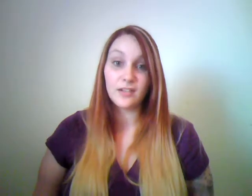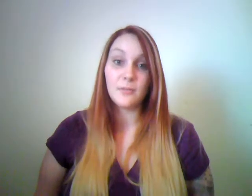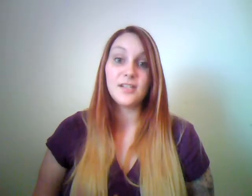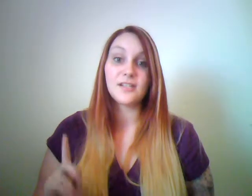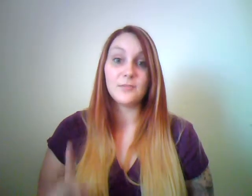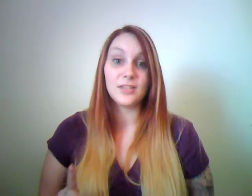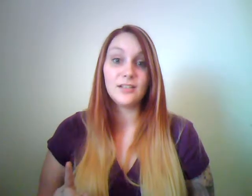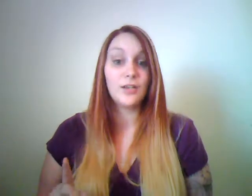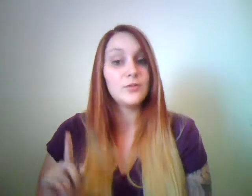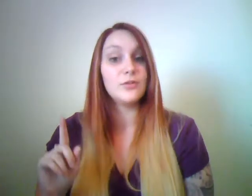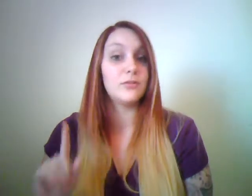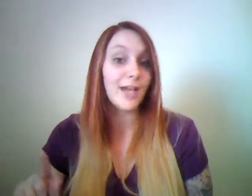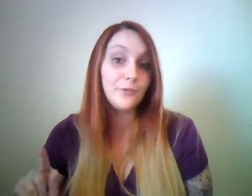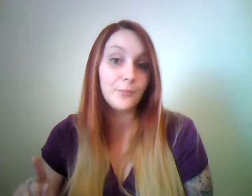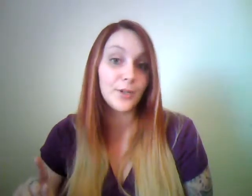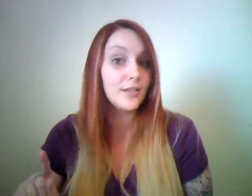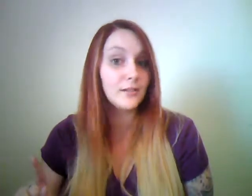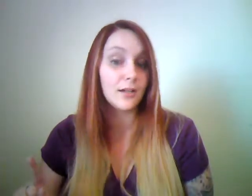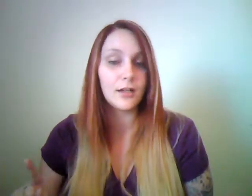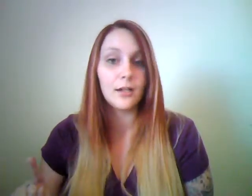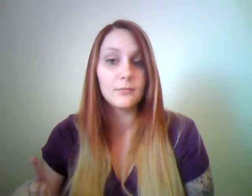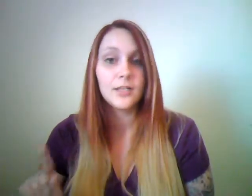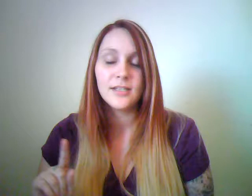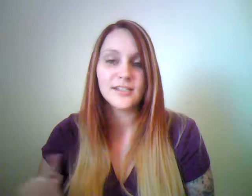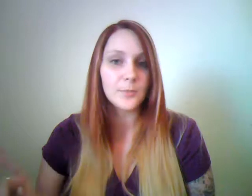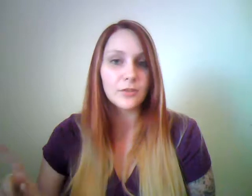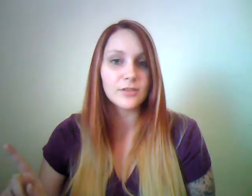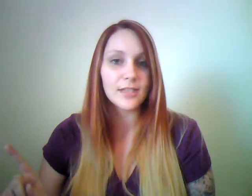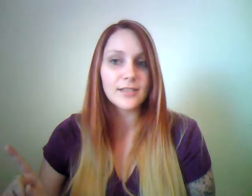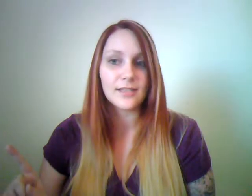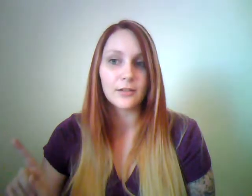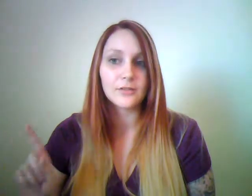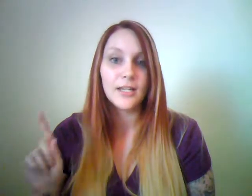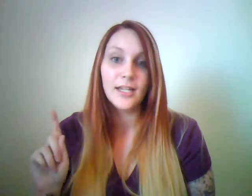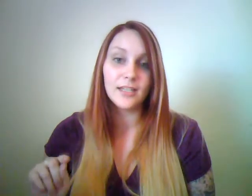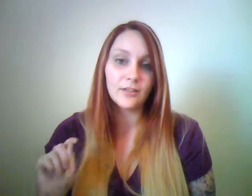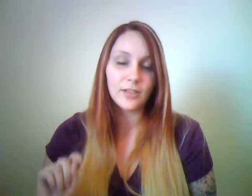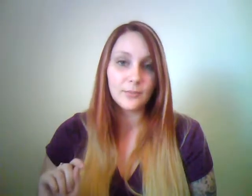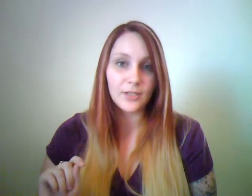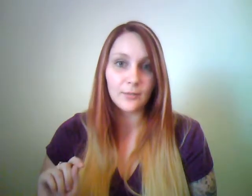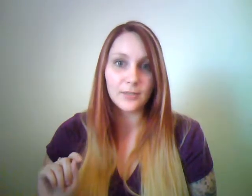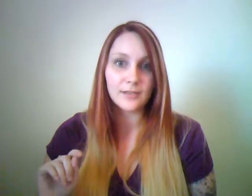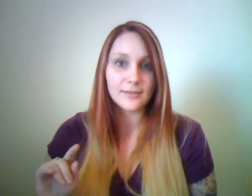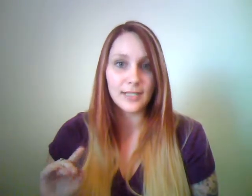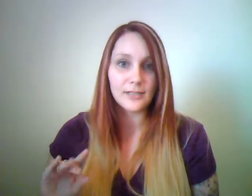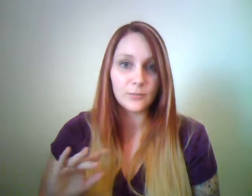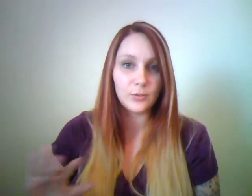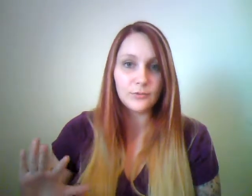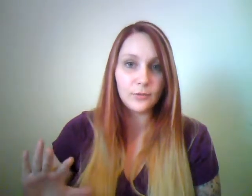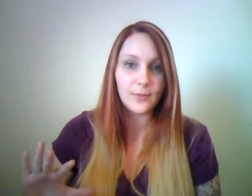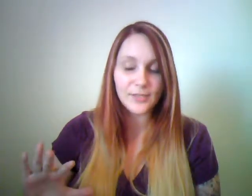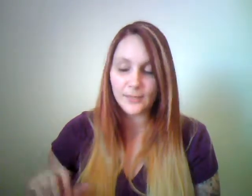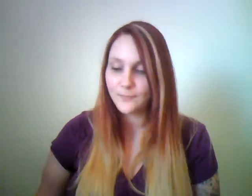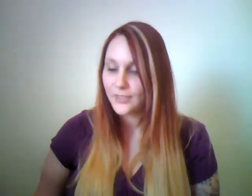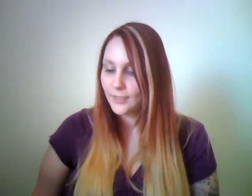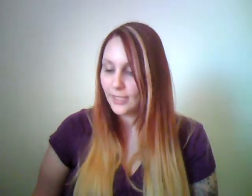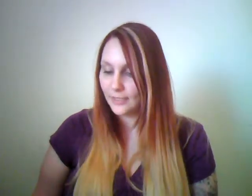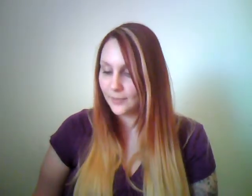comments, but then go to lifeprint.com, spelled just like it sounds, and look it up there, because that is a beautiful website. And